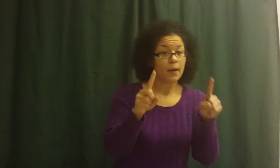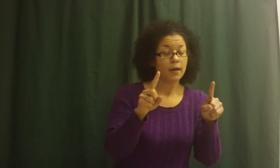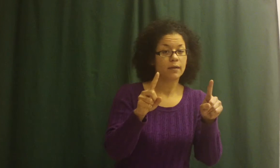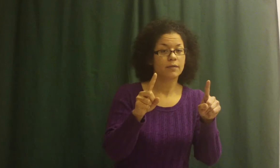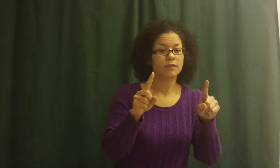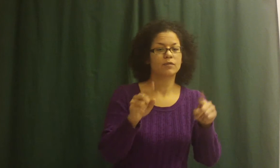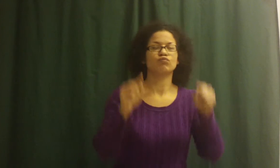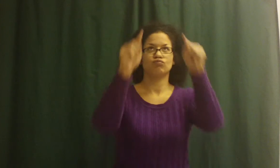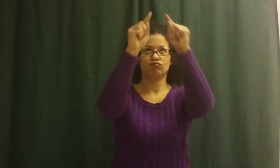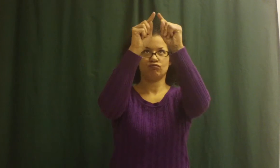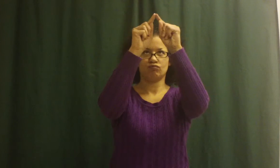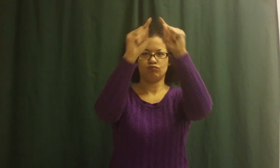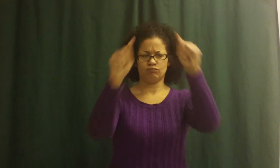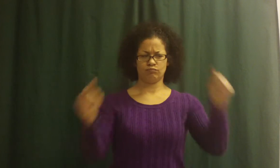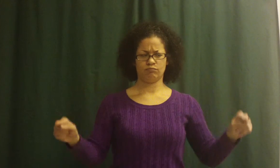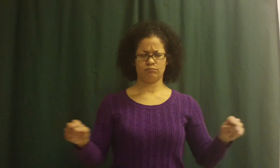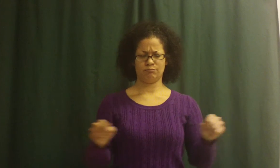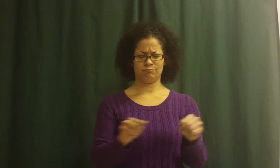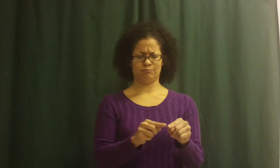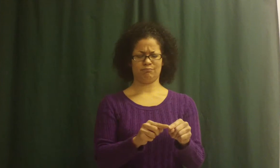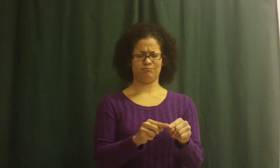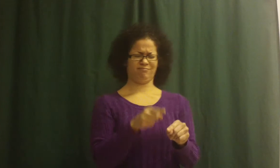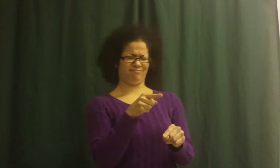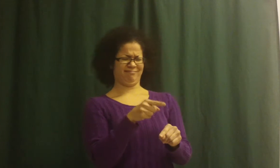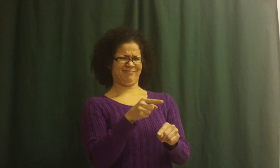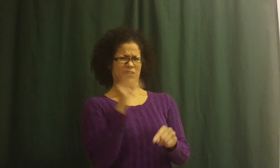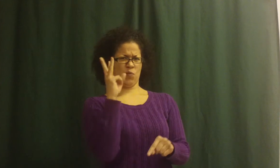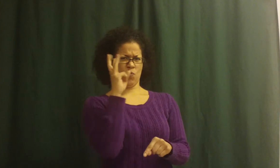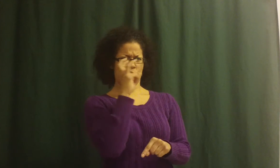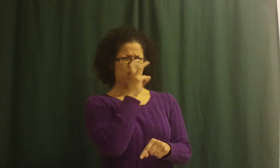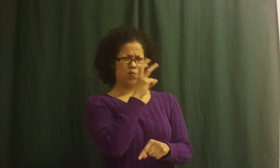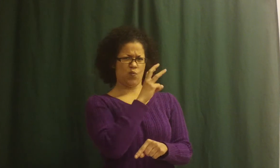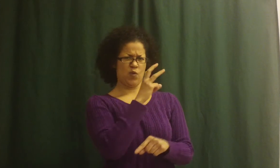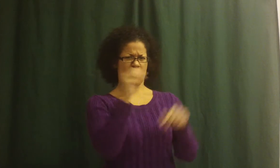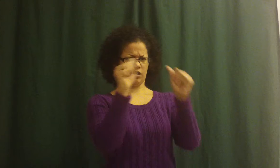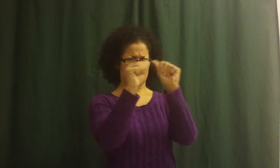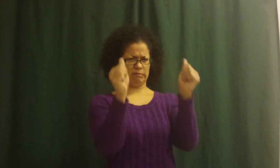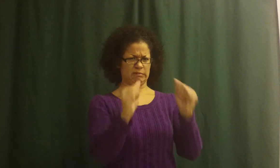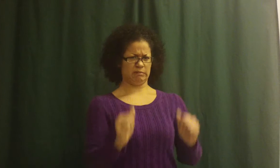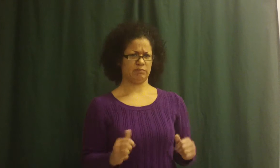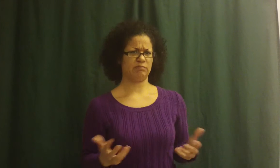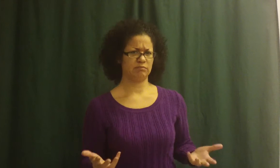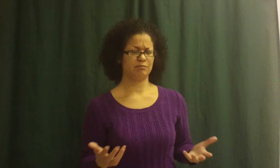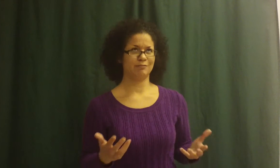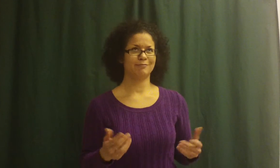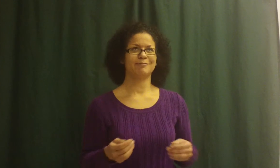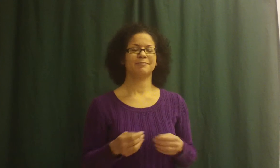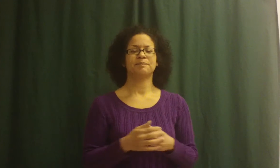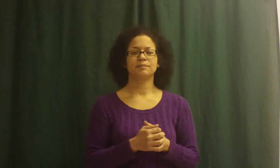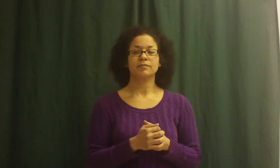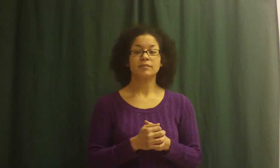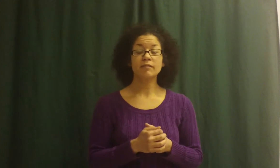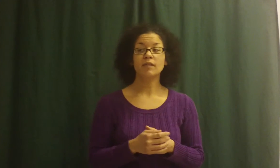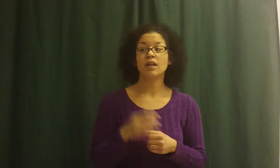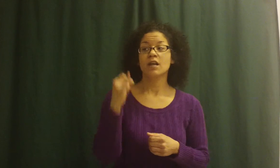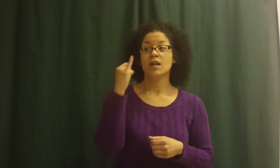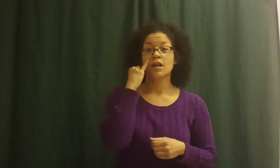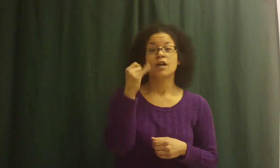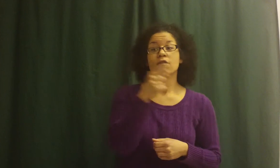It was a very odd shape. For any of you who are from Pennsylvania, you know what I'm